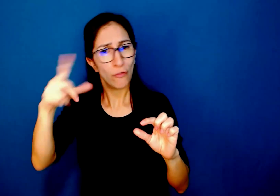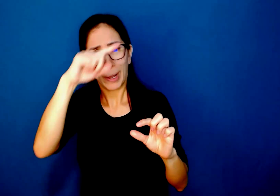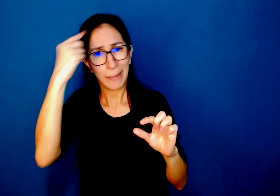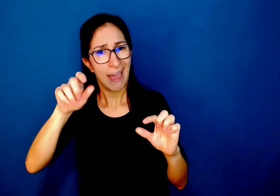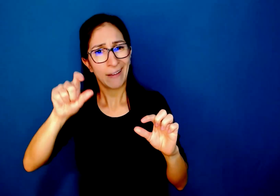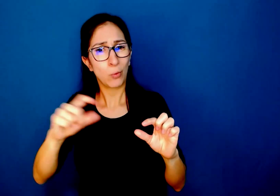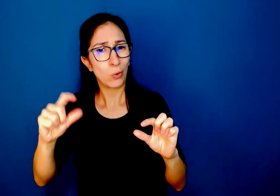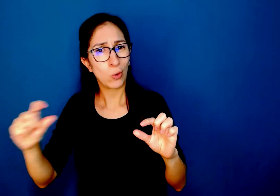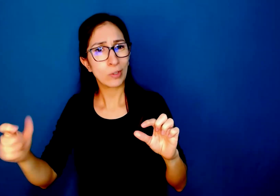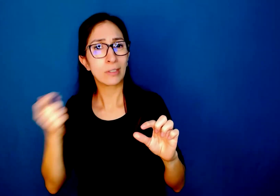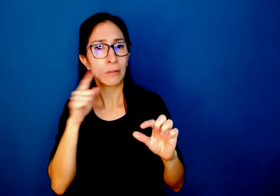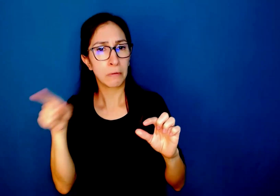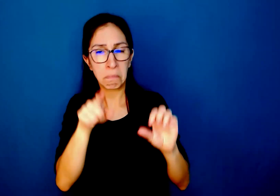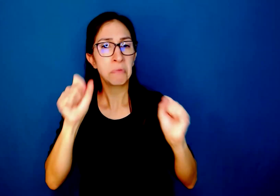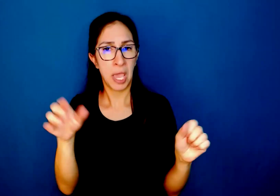accessible contrast.